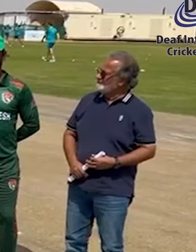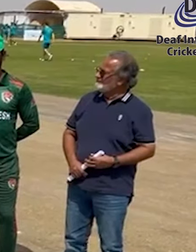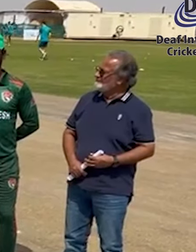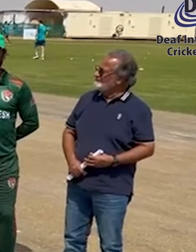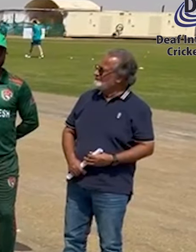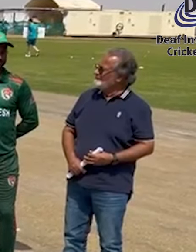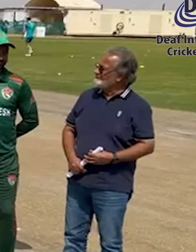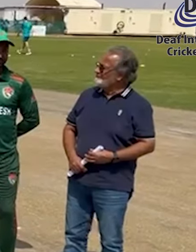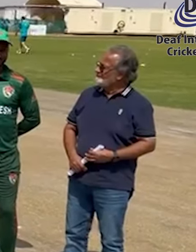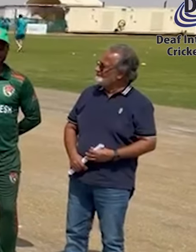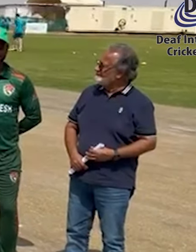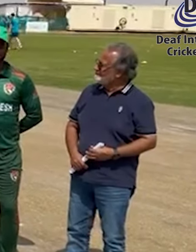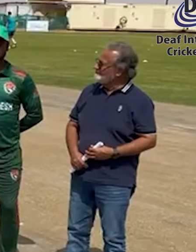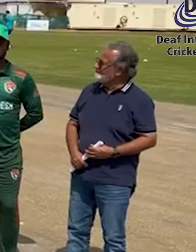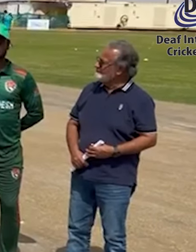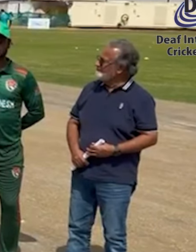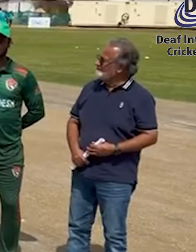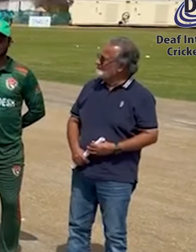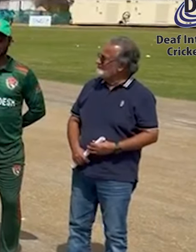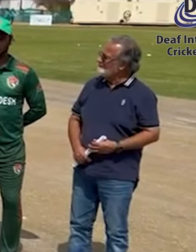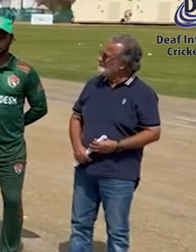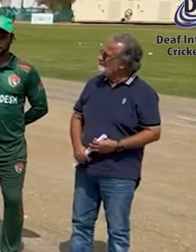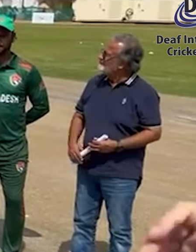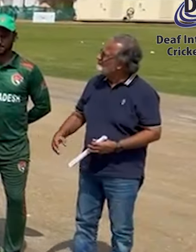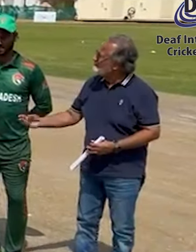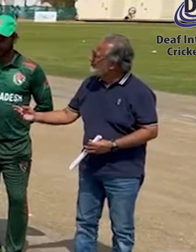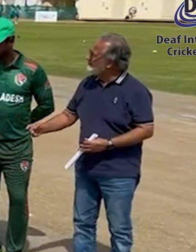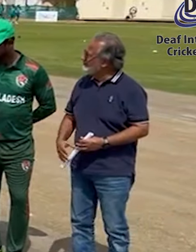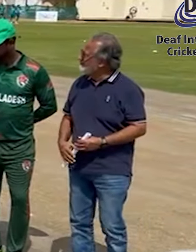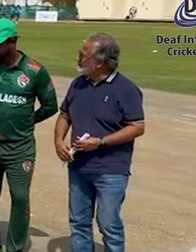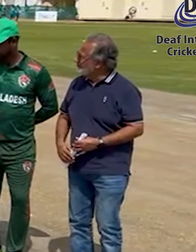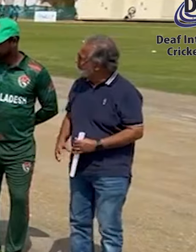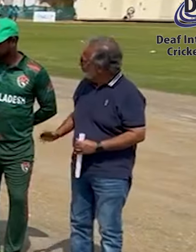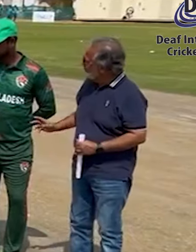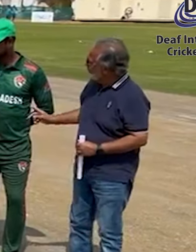The home team captain Australia will flip the coin.